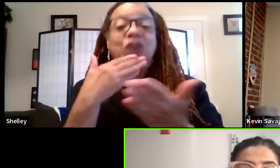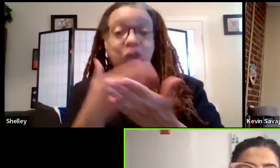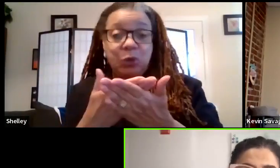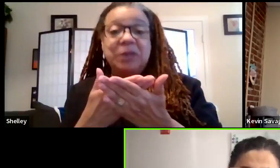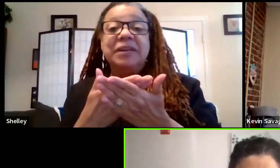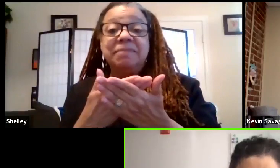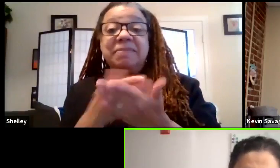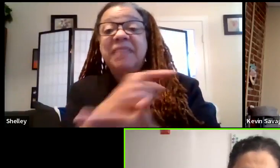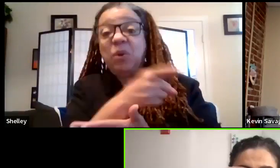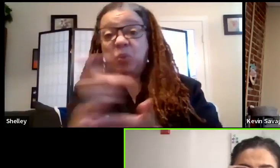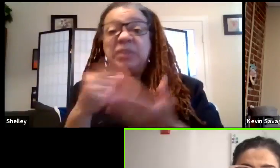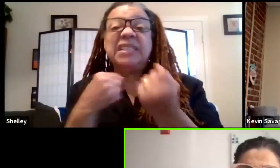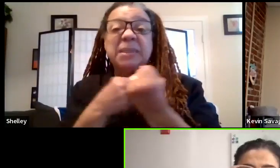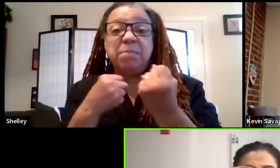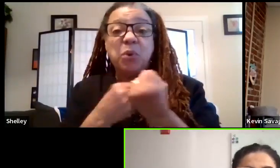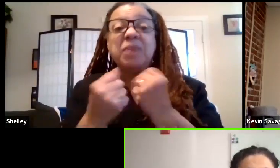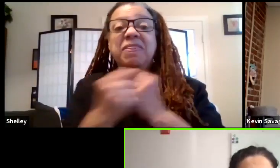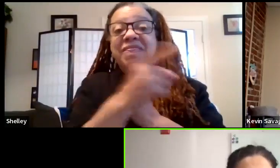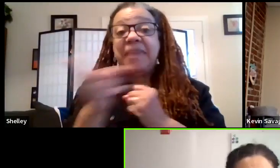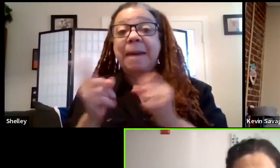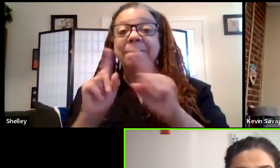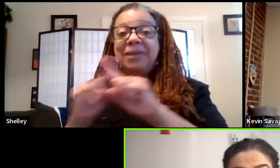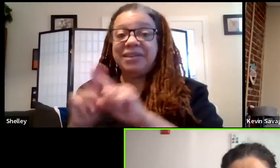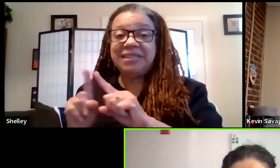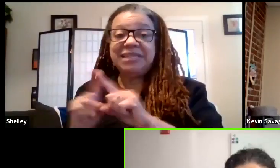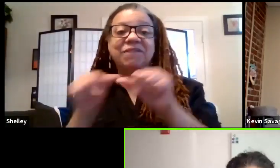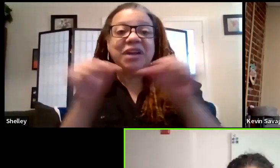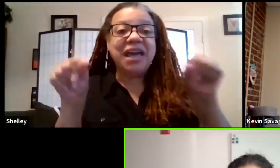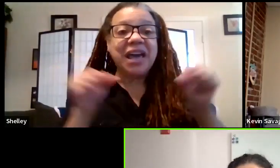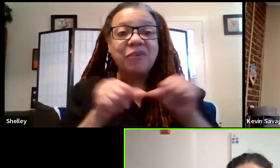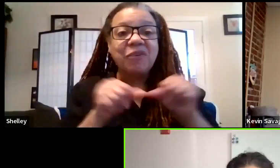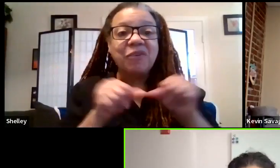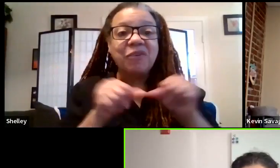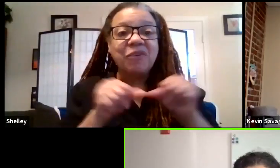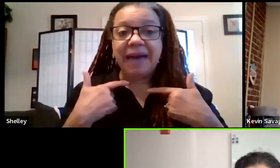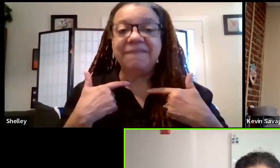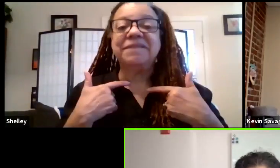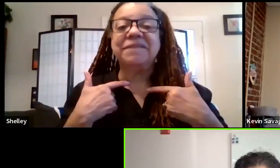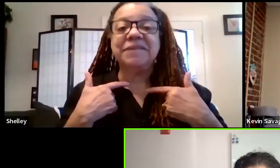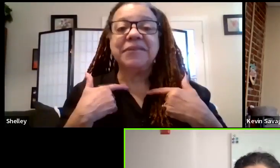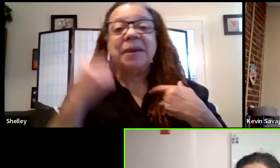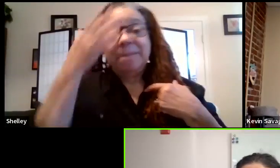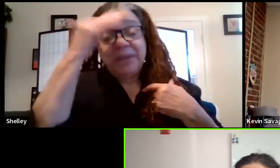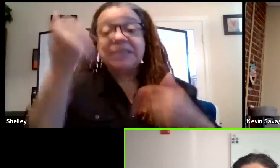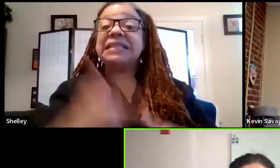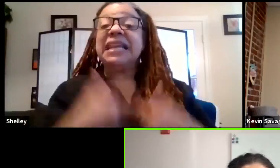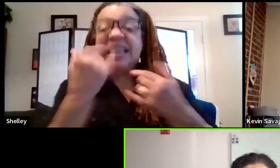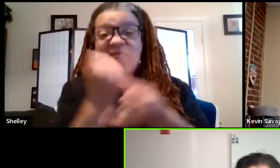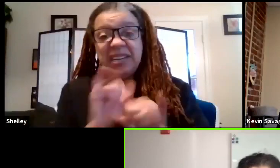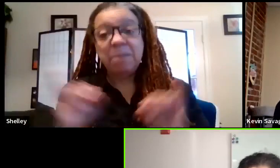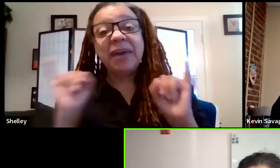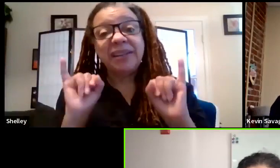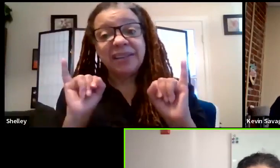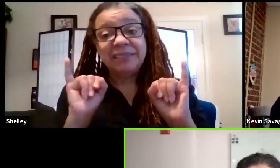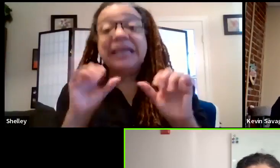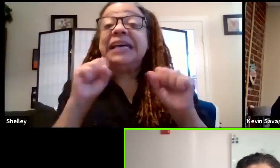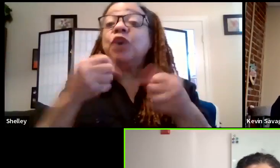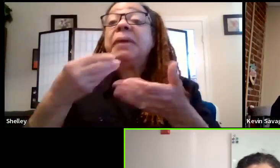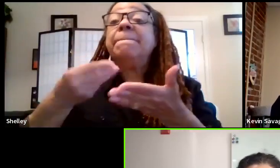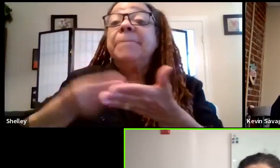them in different areas of their life and their home life because they live independent. And that could be